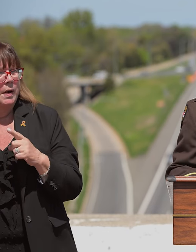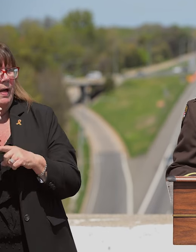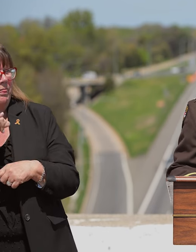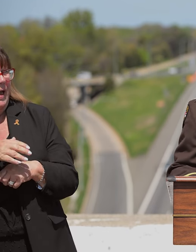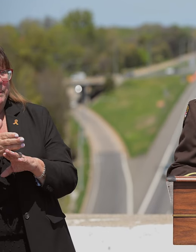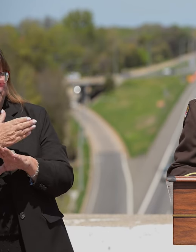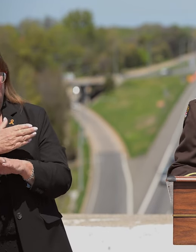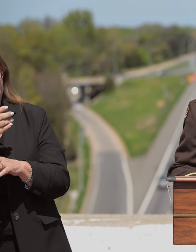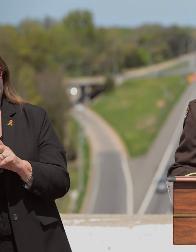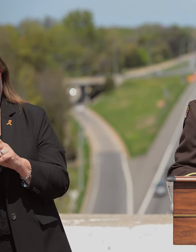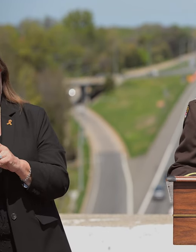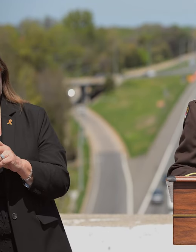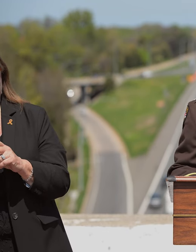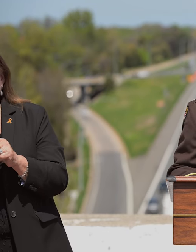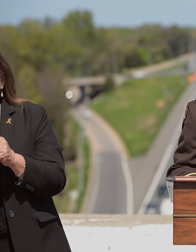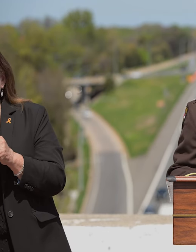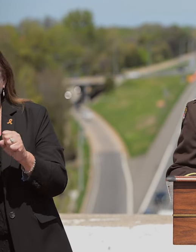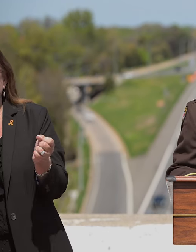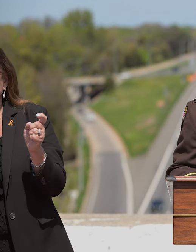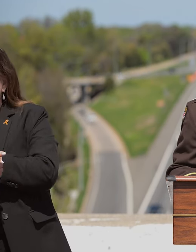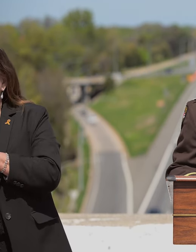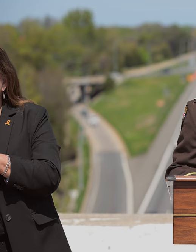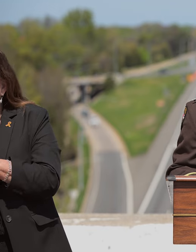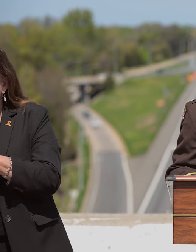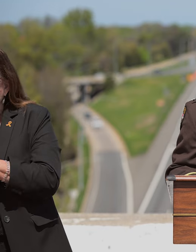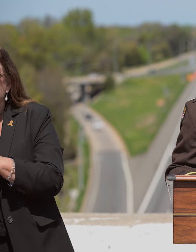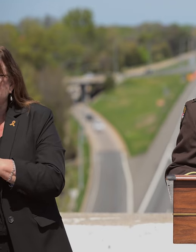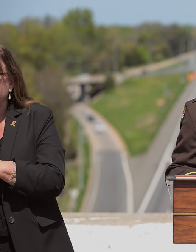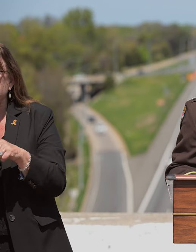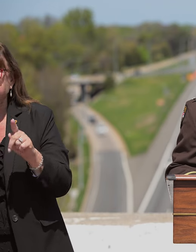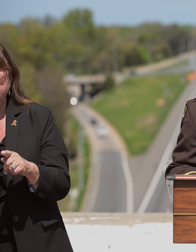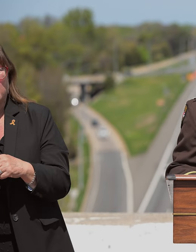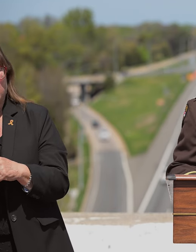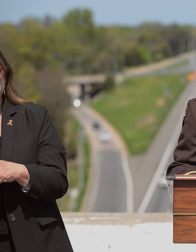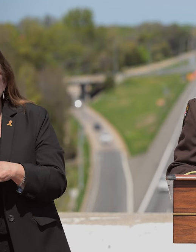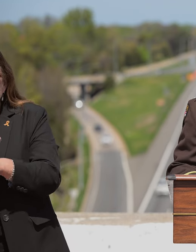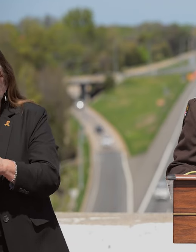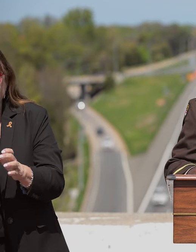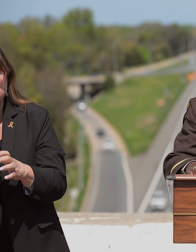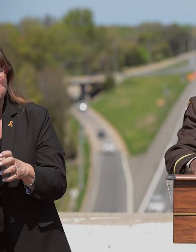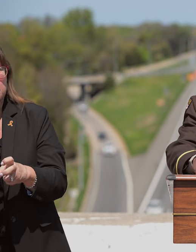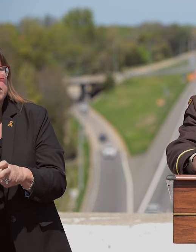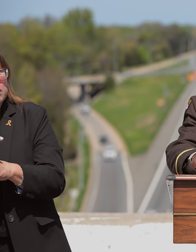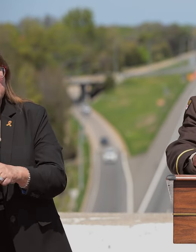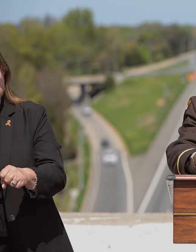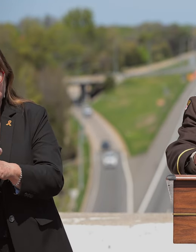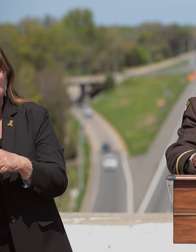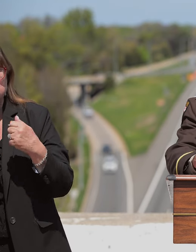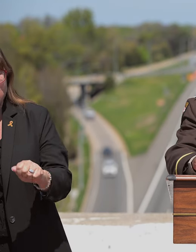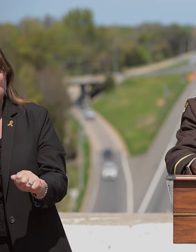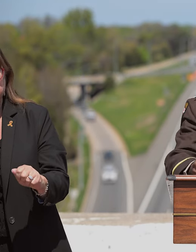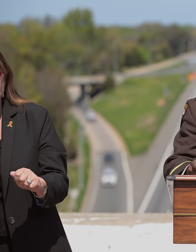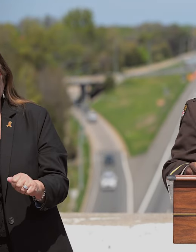speakers. Everything can change in a moment for them. These workers do everything they can to ensure that they return